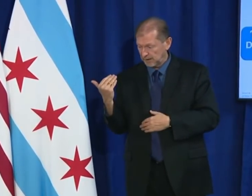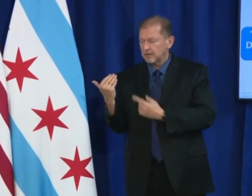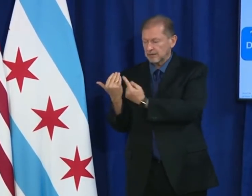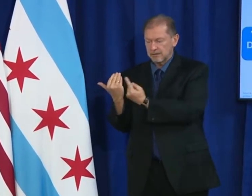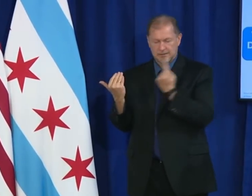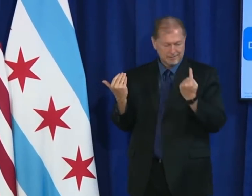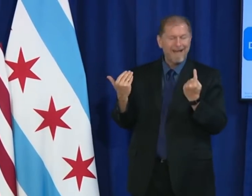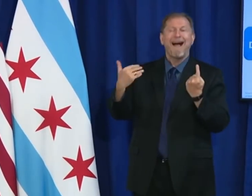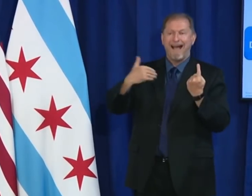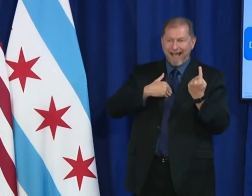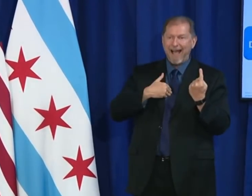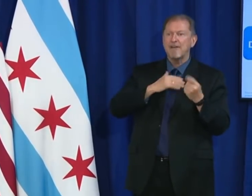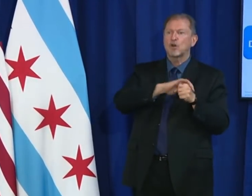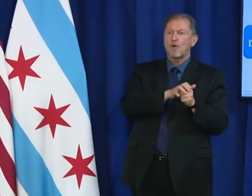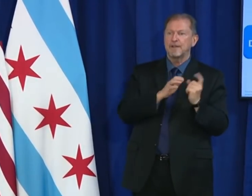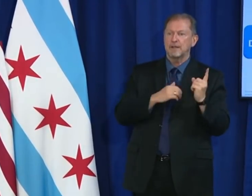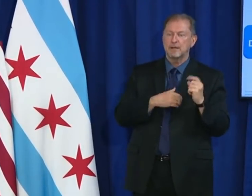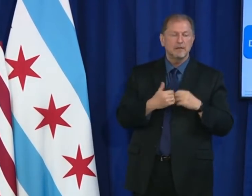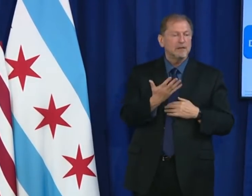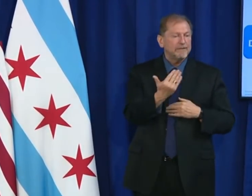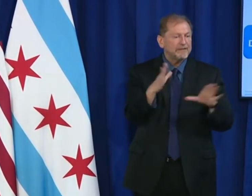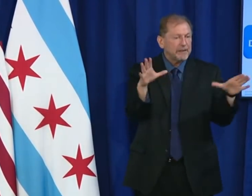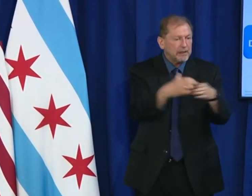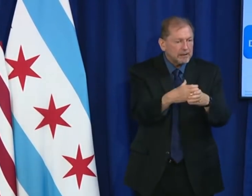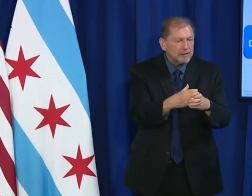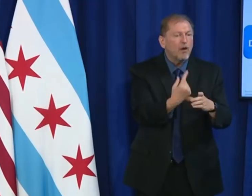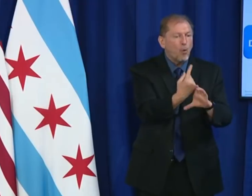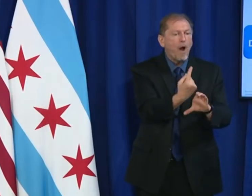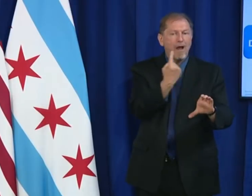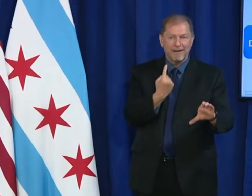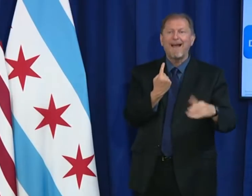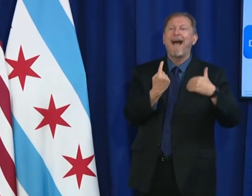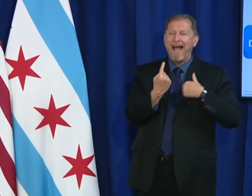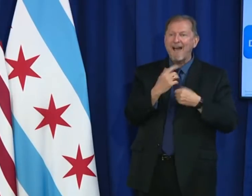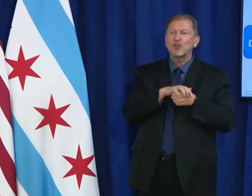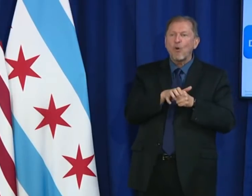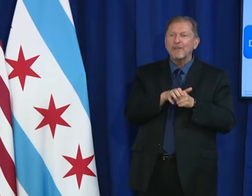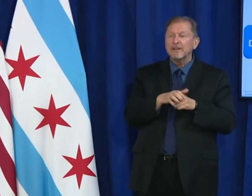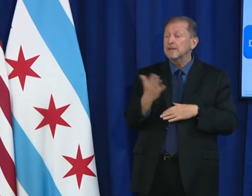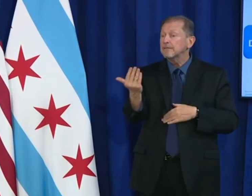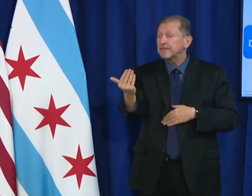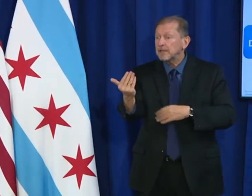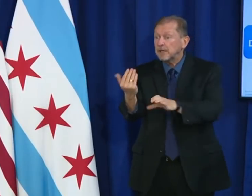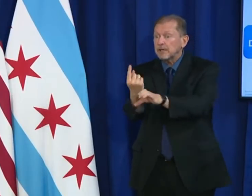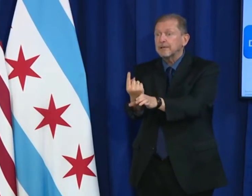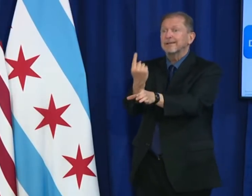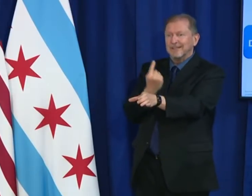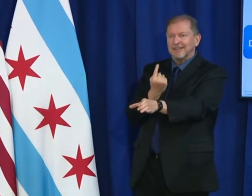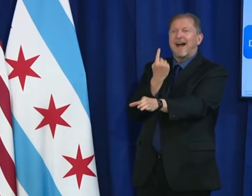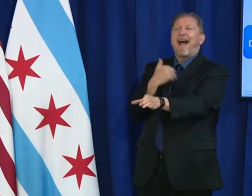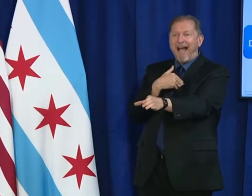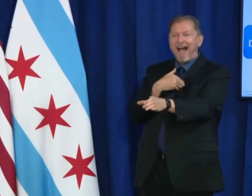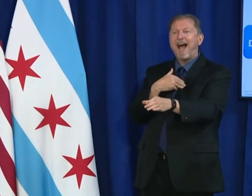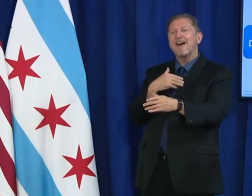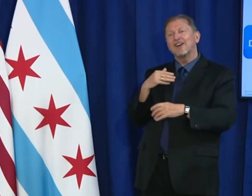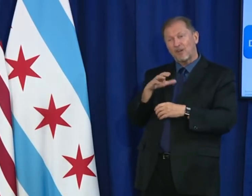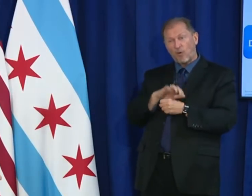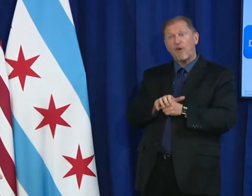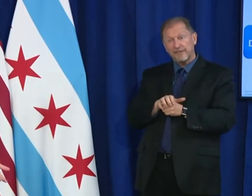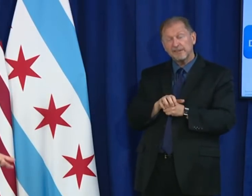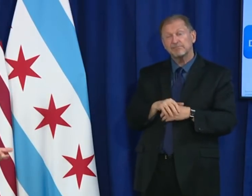somewhere between 1 in 15 and 1 in 21 Chicagoans have active COVID-19 right now, based